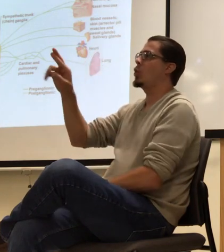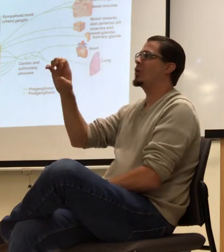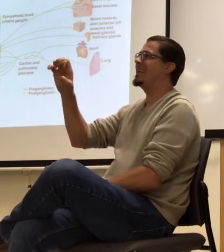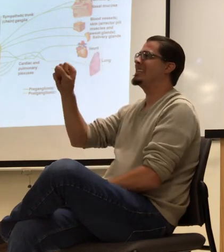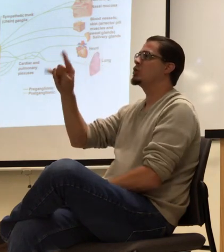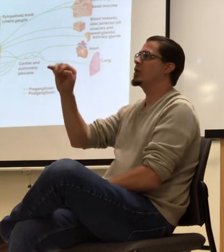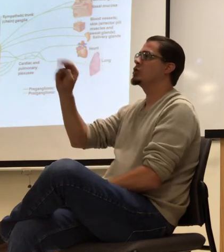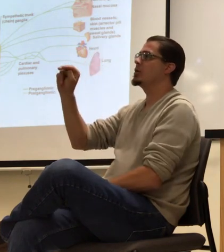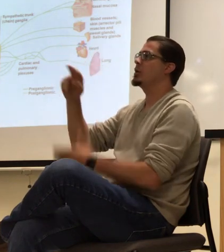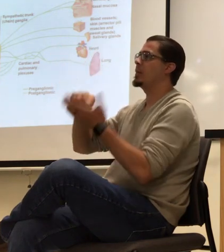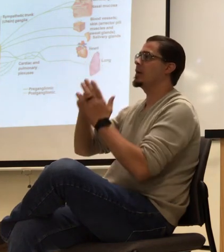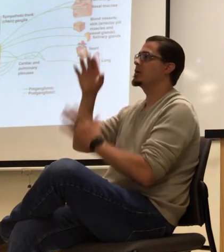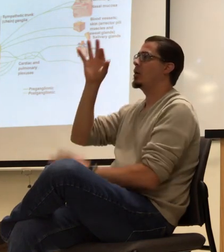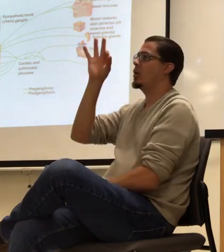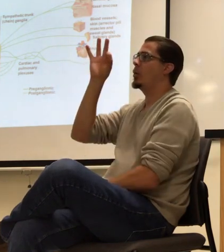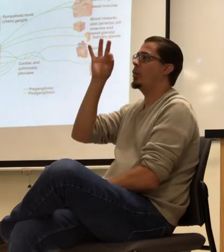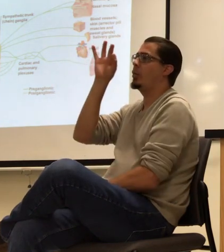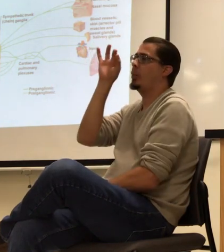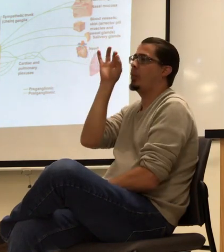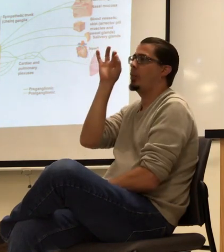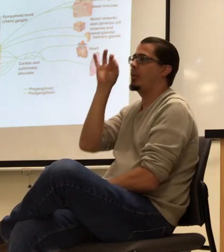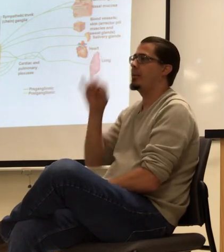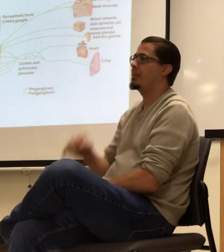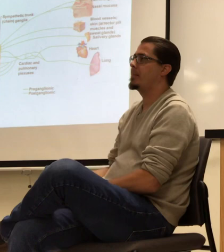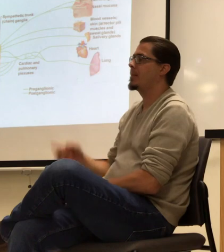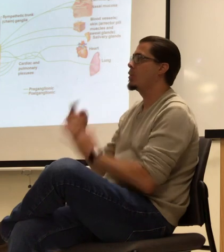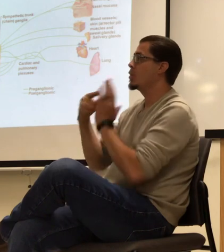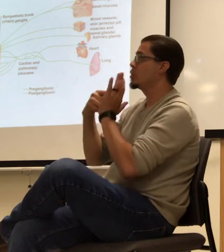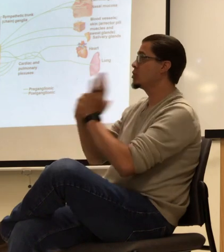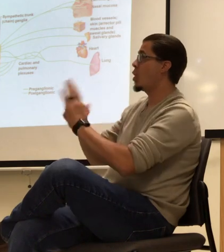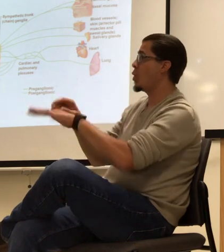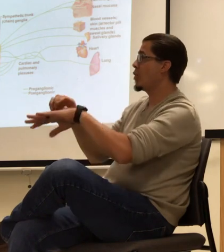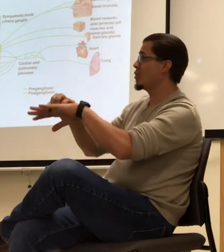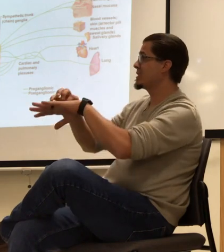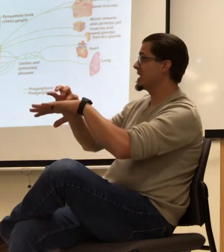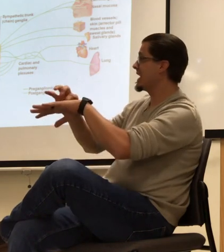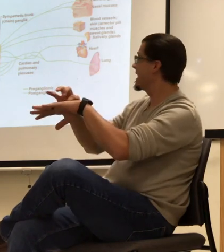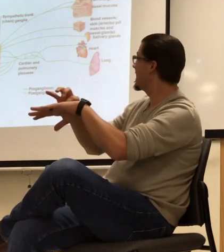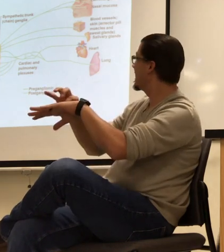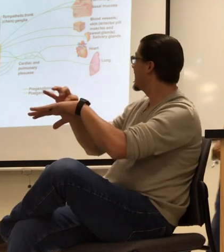Okay. What else are you using, teacher? Oh, well, they show a slab of skin.